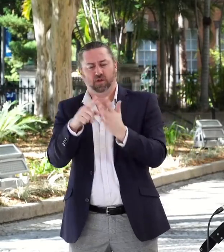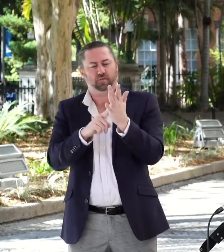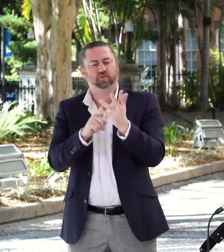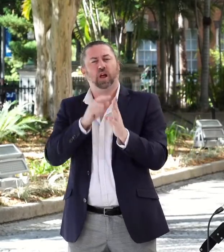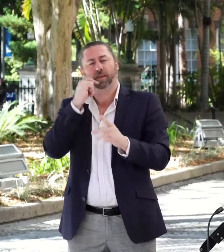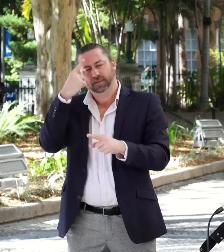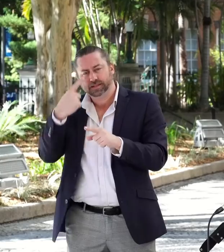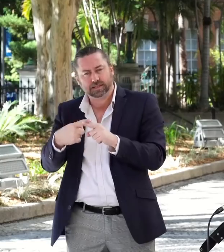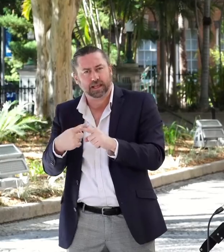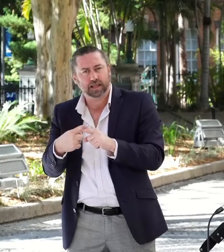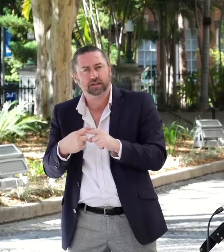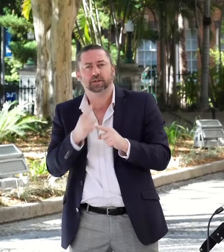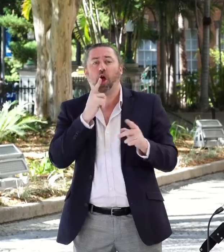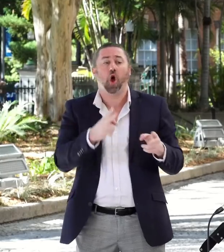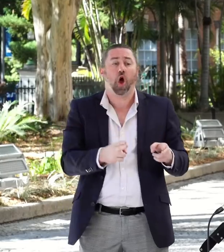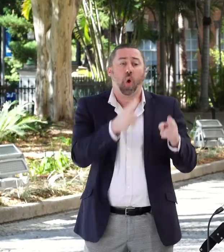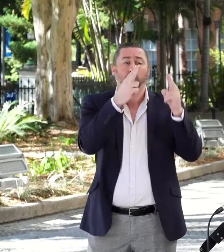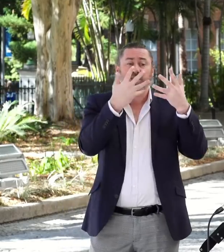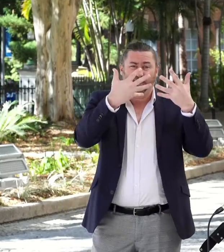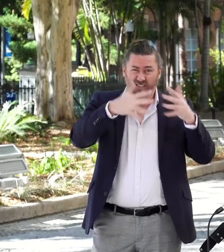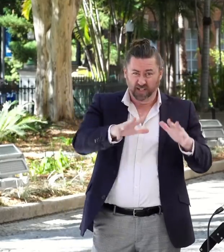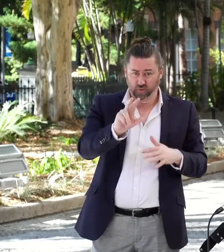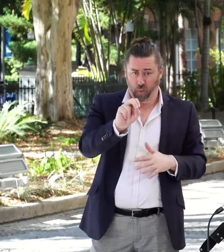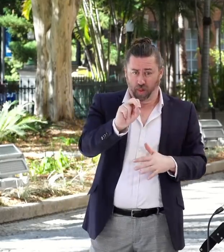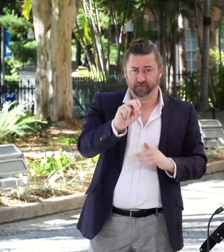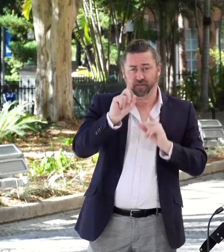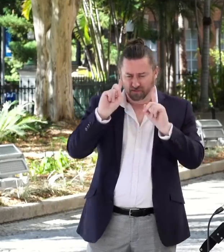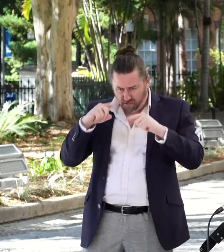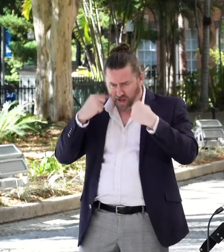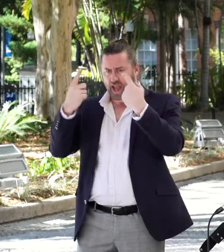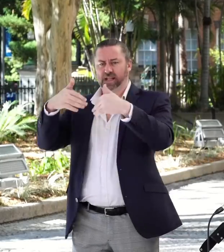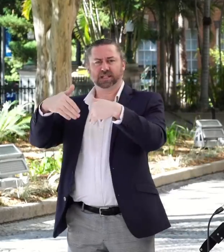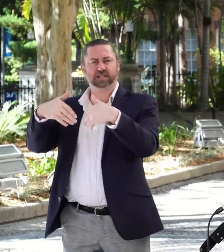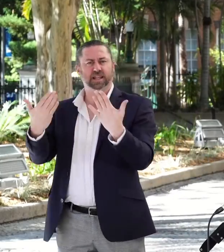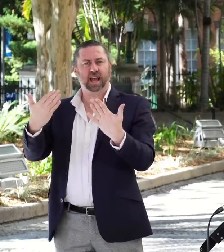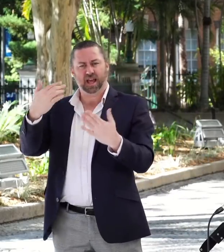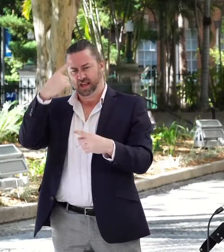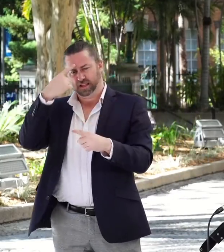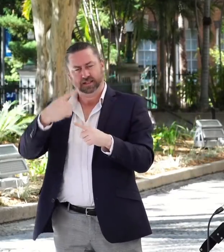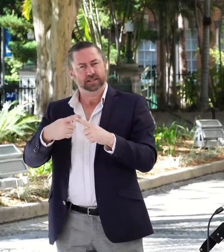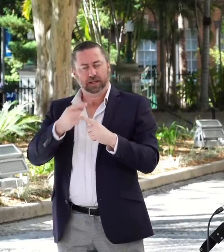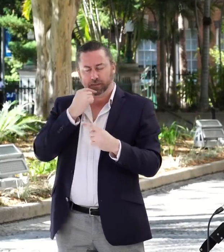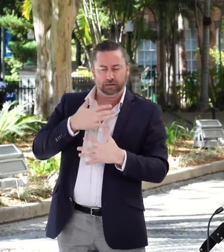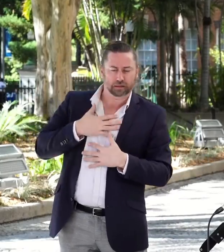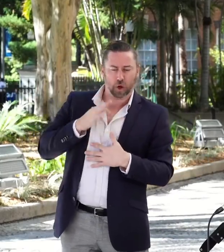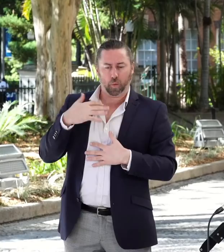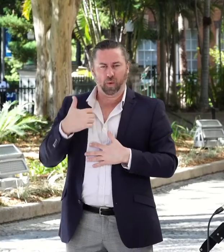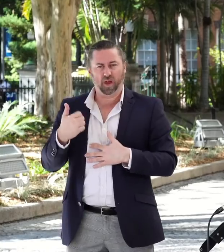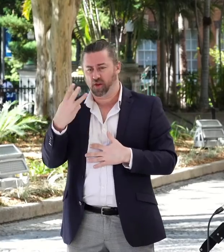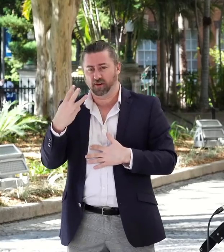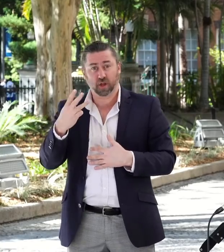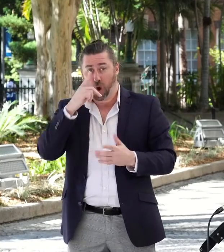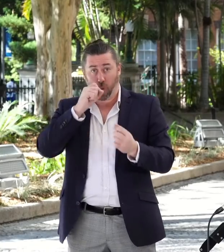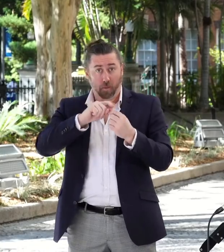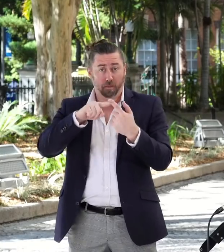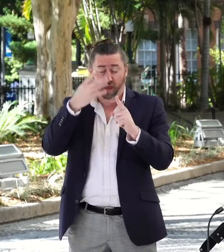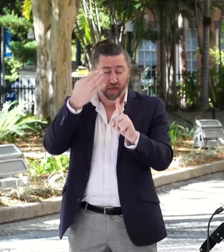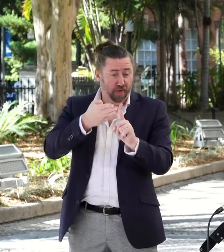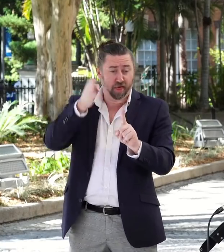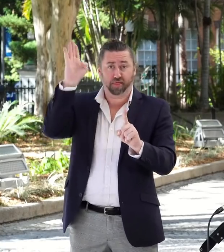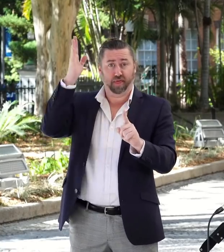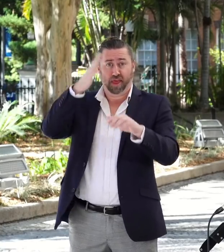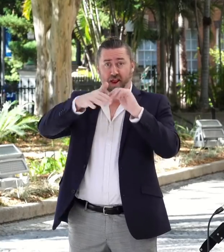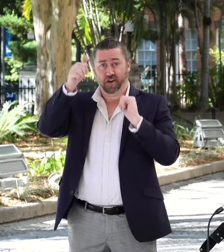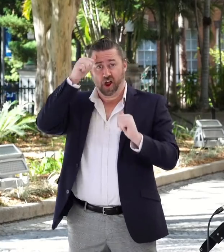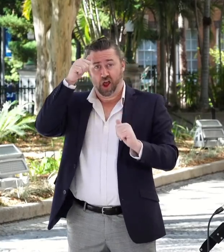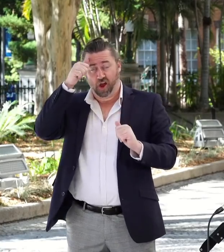he left hotel quarantine on the 12th and then became unwell on the 13th. But that could be a totally unrelated